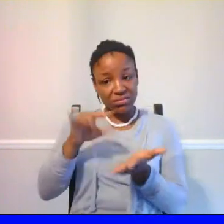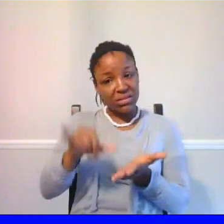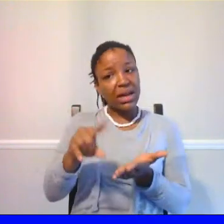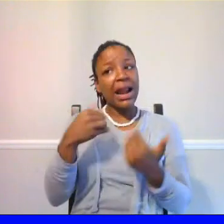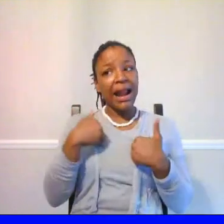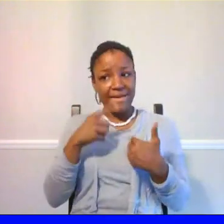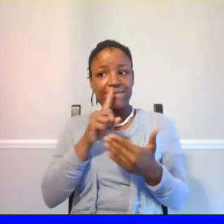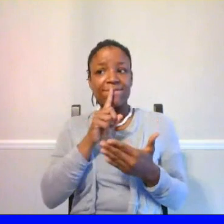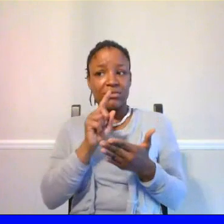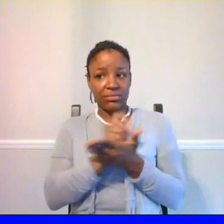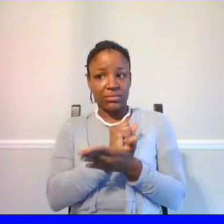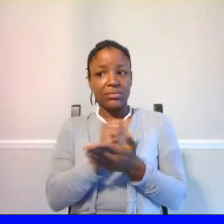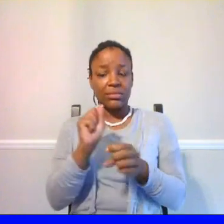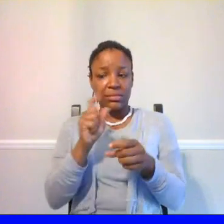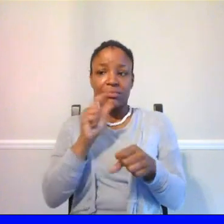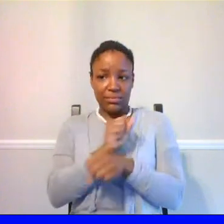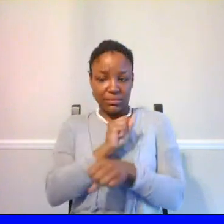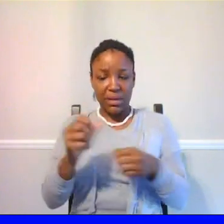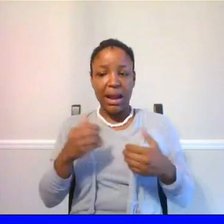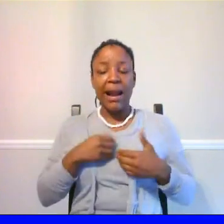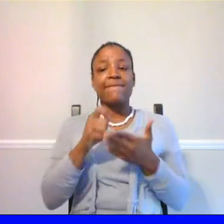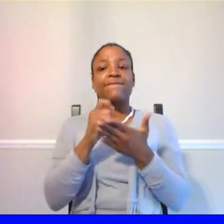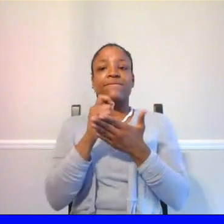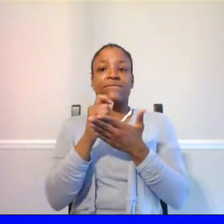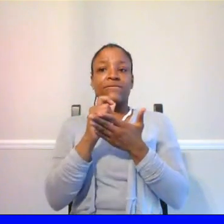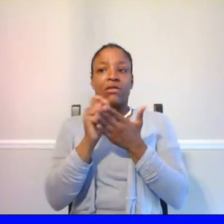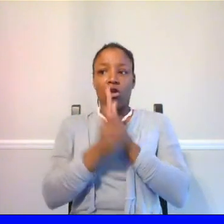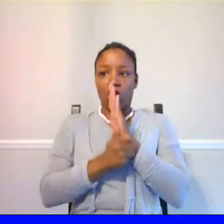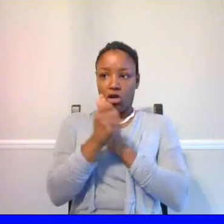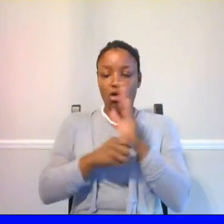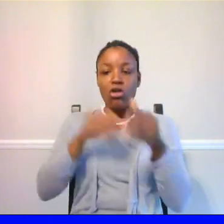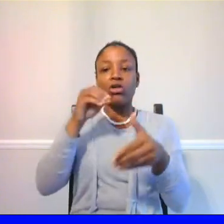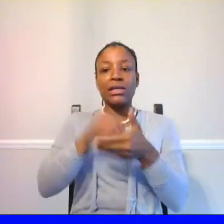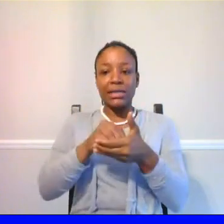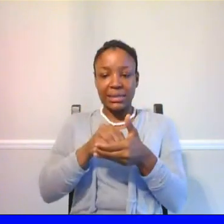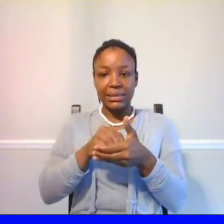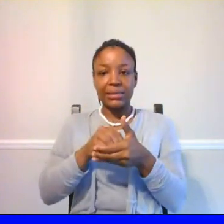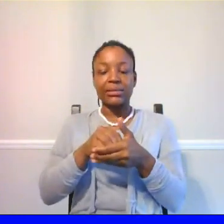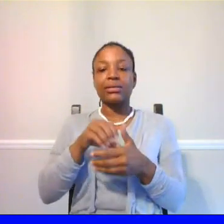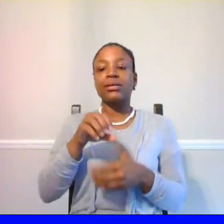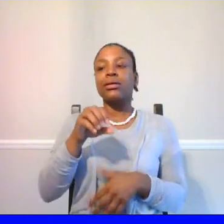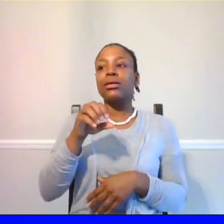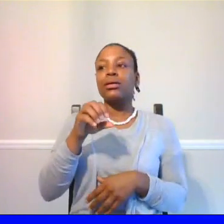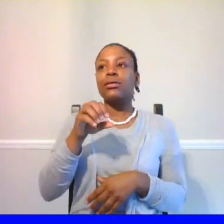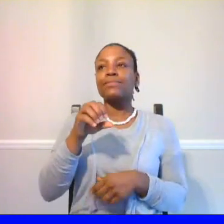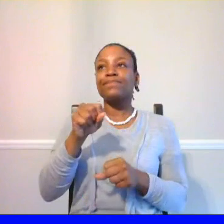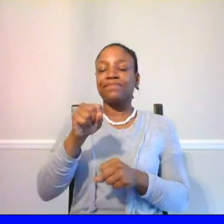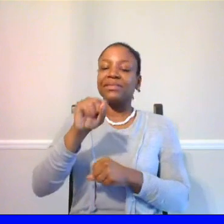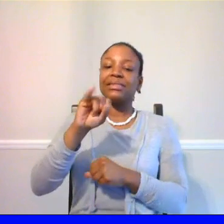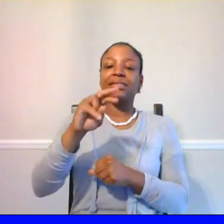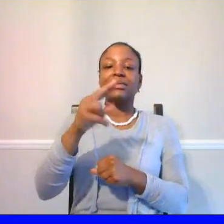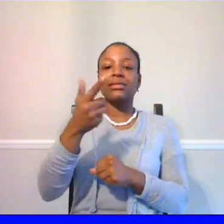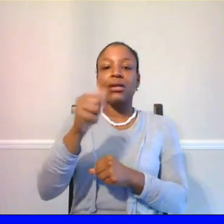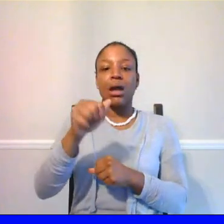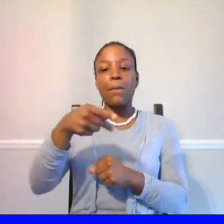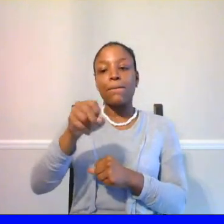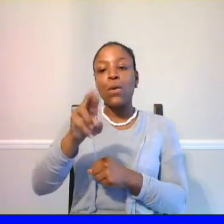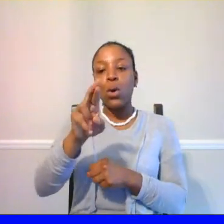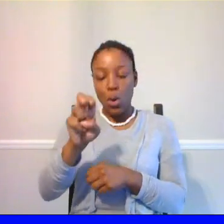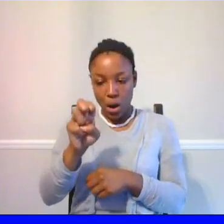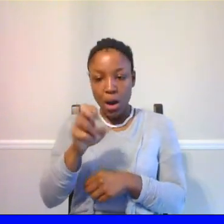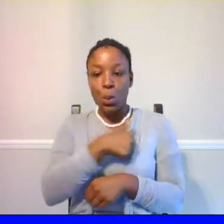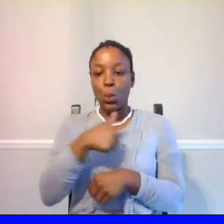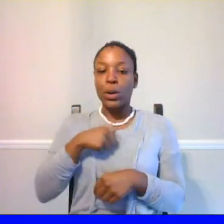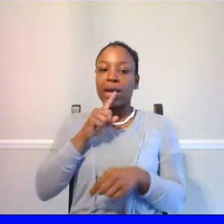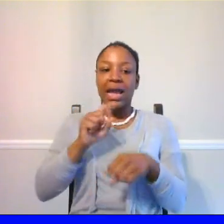article in Singapore, and I'm bringing up Singapore, there was an article in Singapore where they did a poll